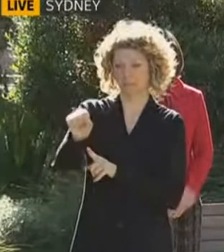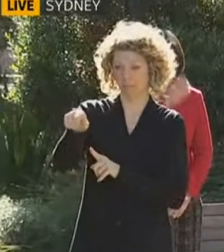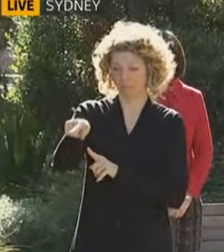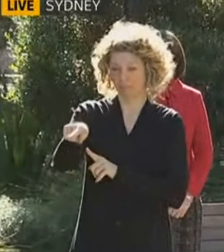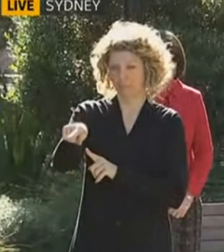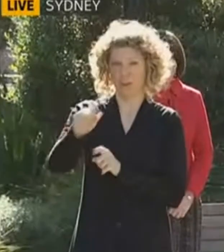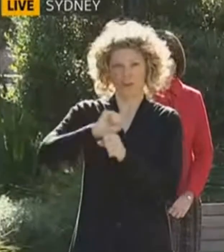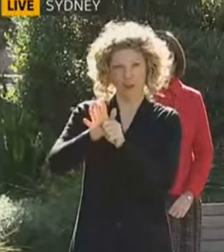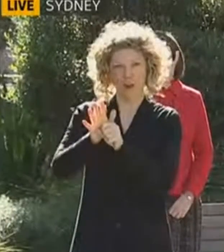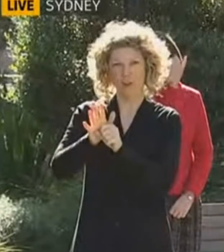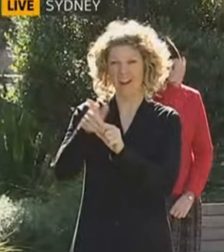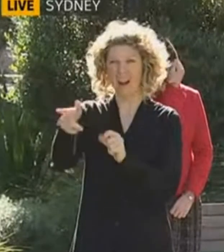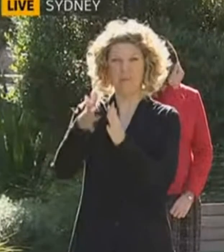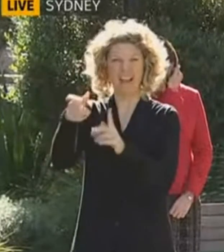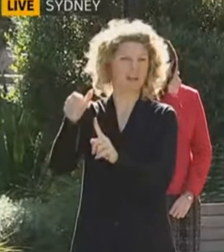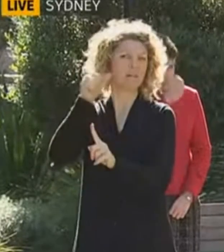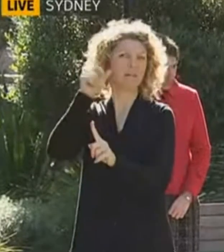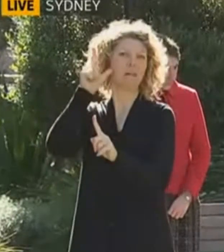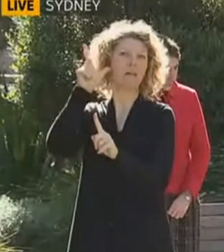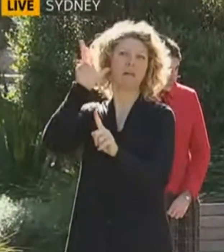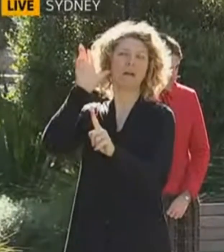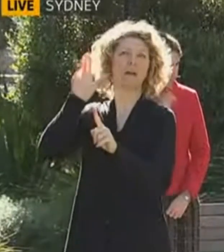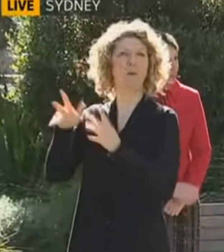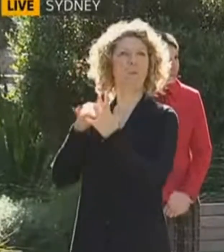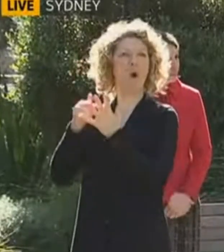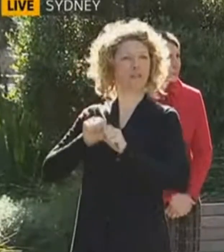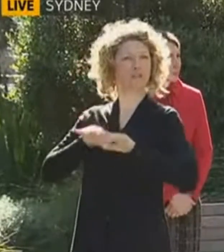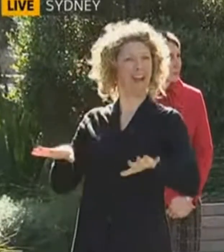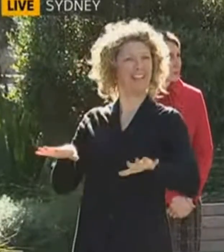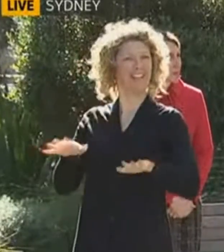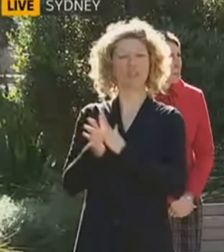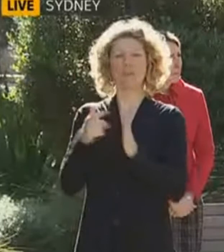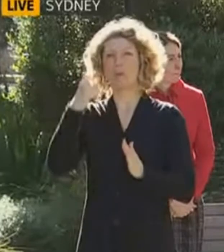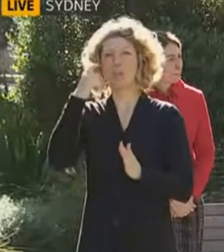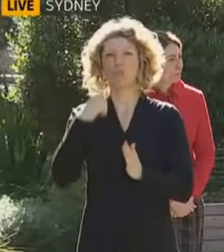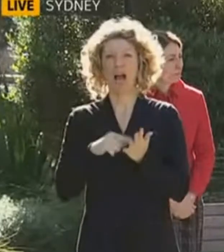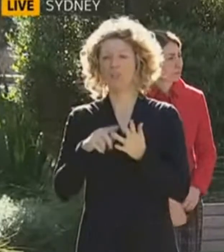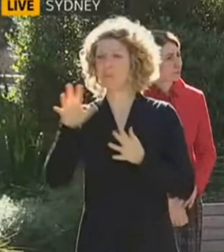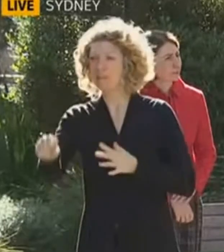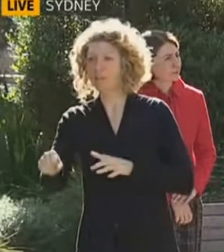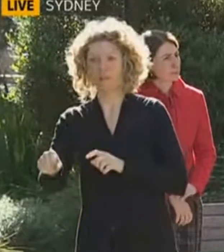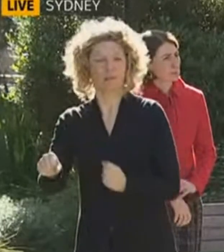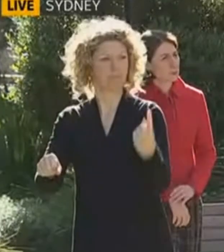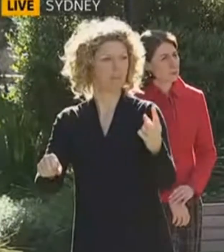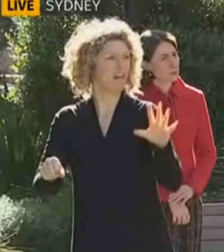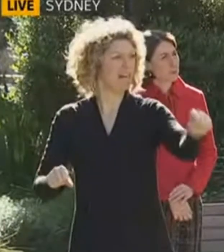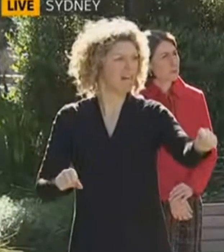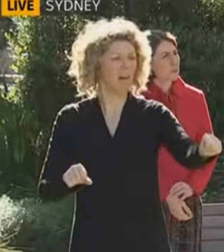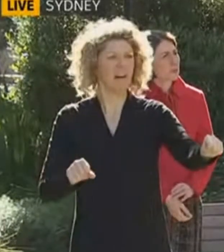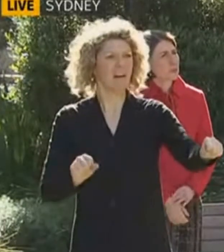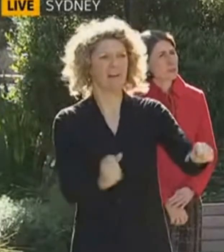diagnosed, we felt we needed to get ahead of the potential spread to safeguard the